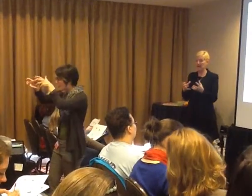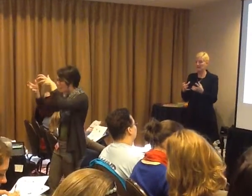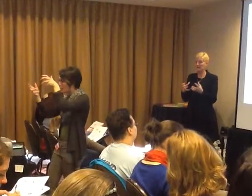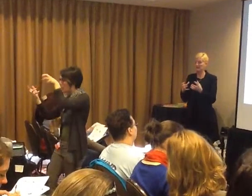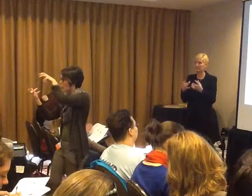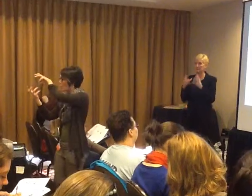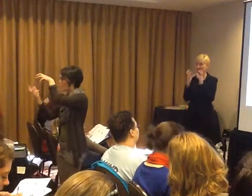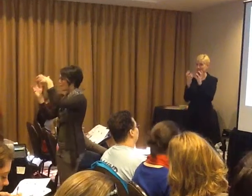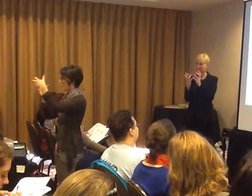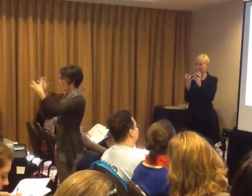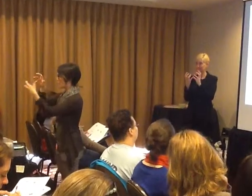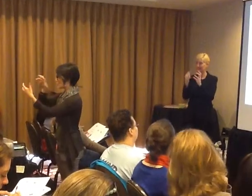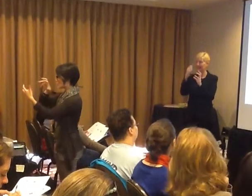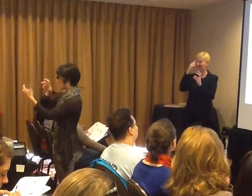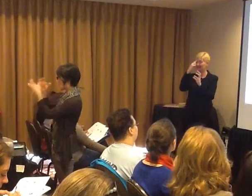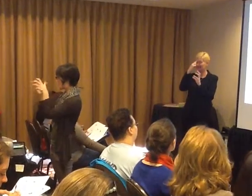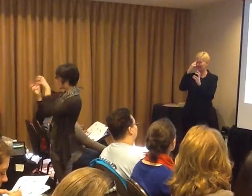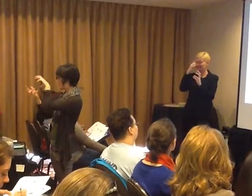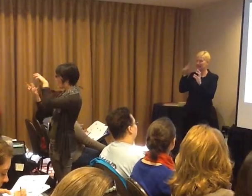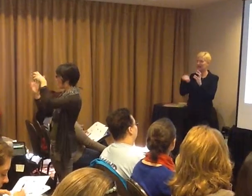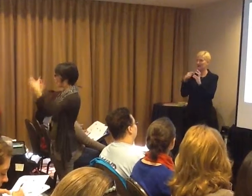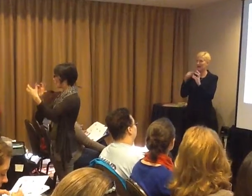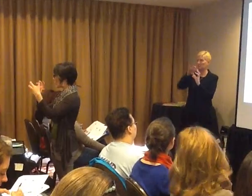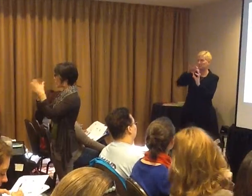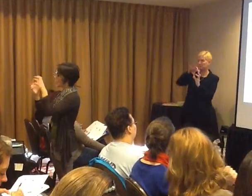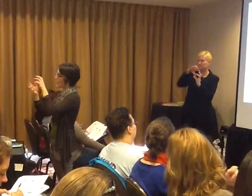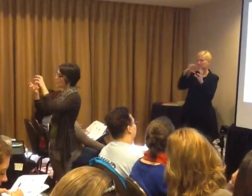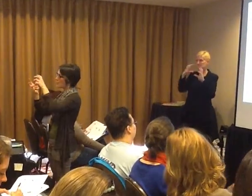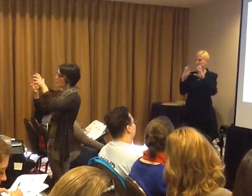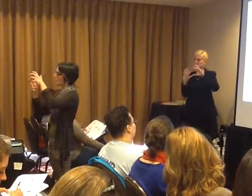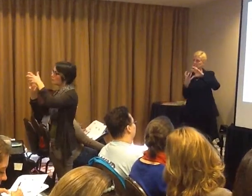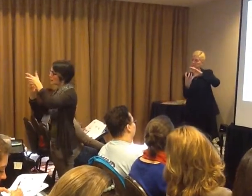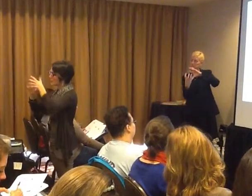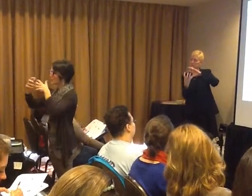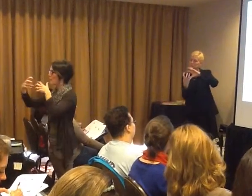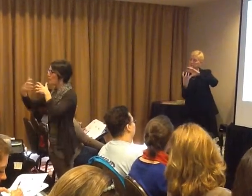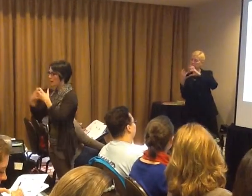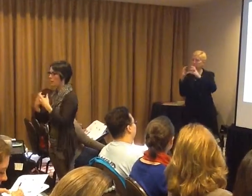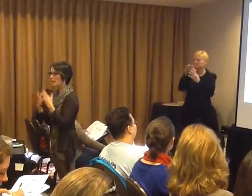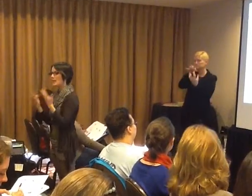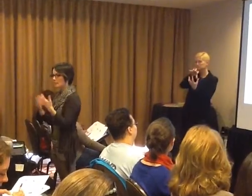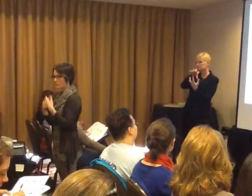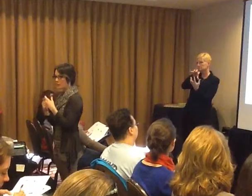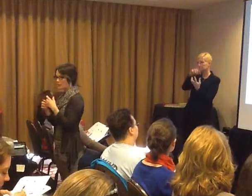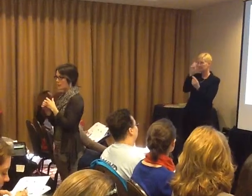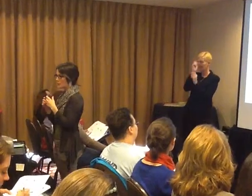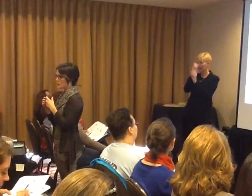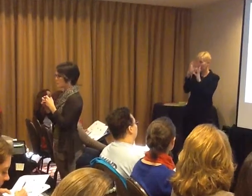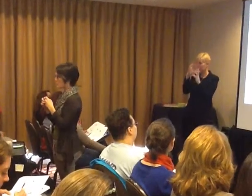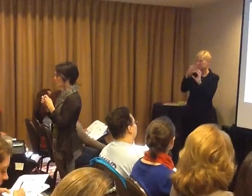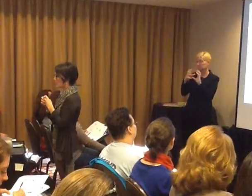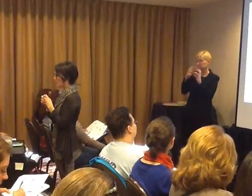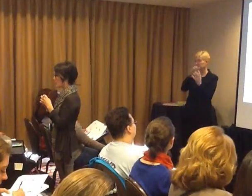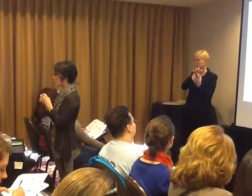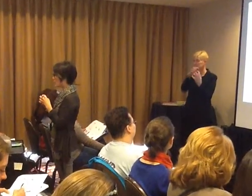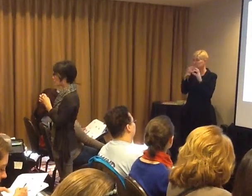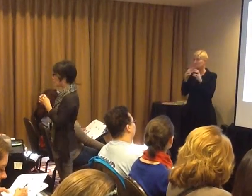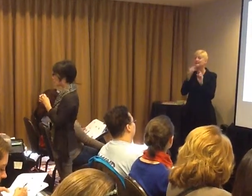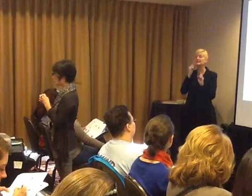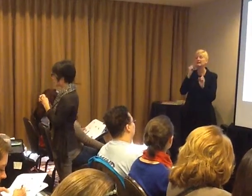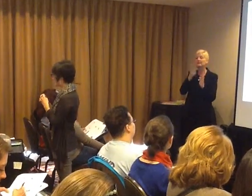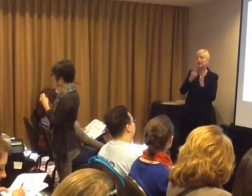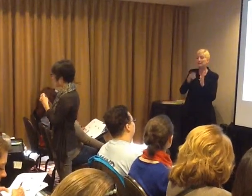think about what the other sides of it would look like, what would happen if I moved it this way or that way. Deaf and hard of hearing students were able to